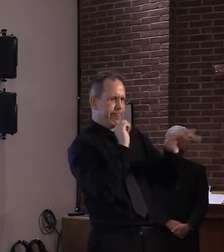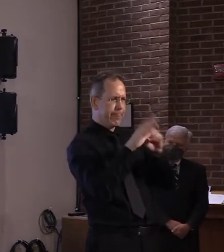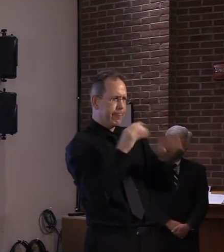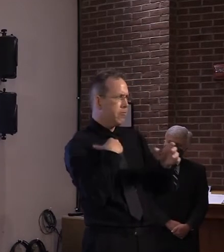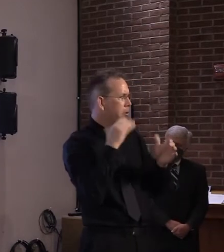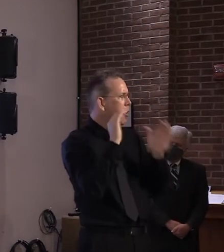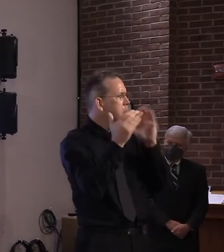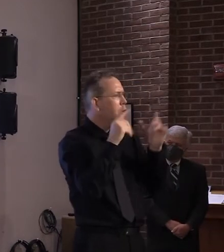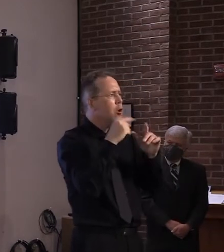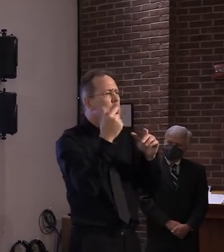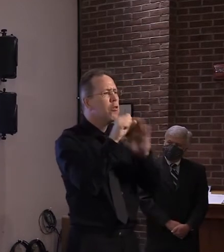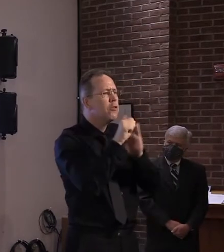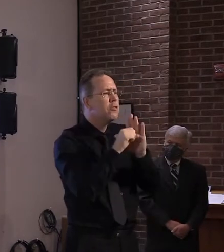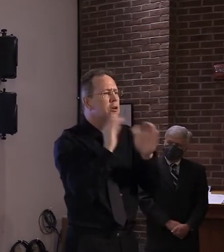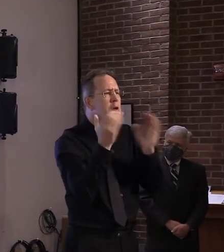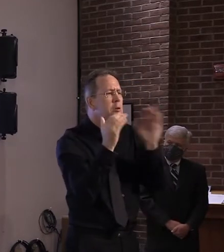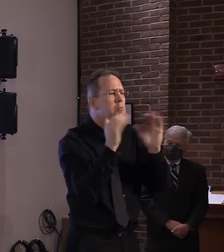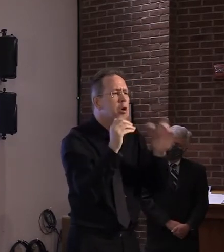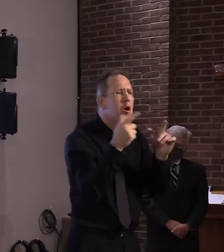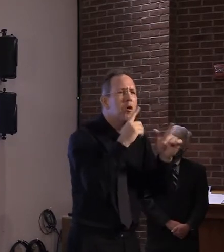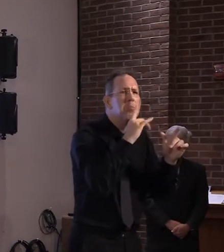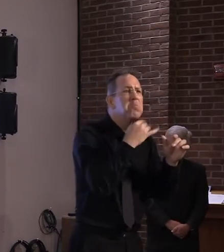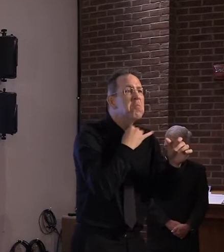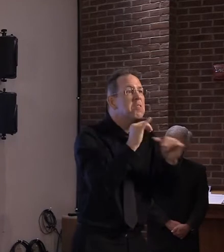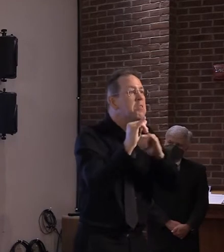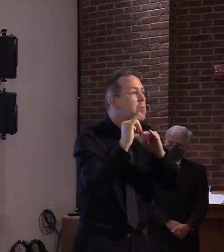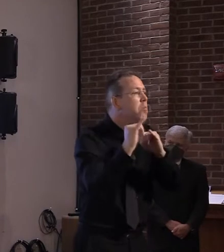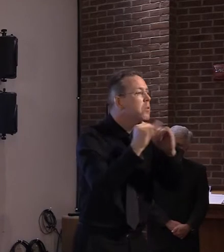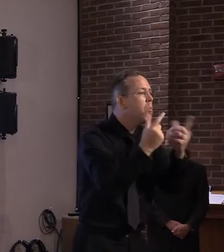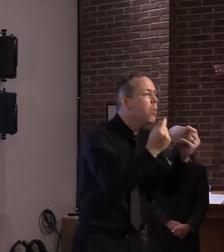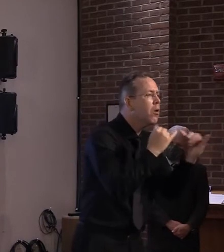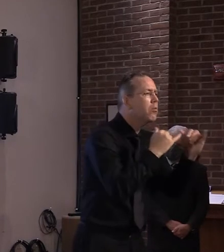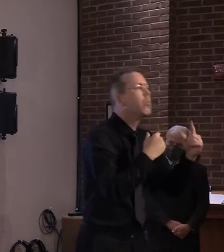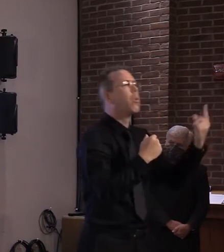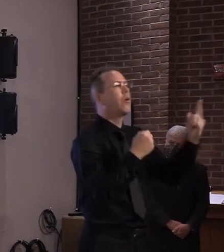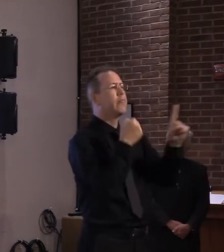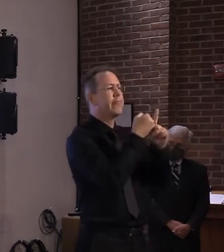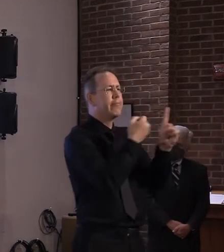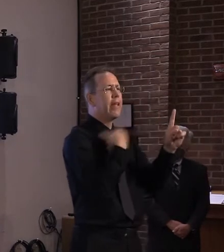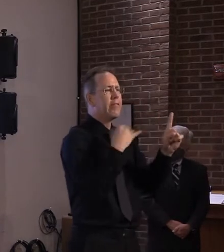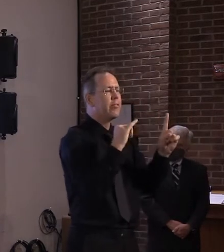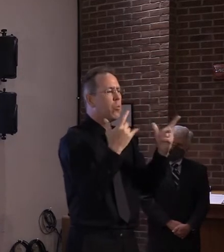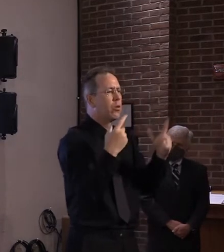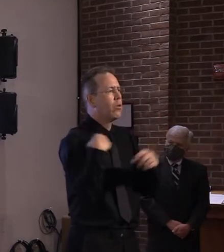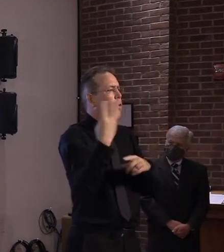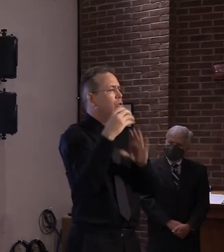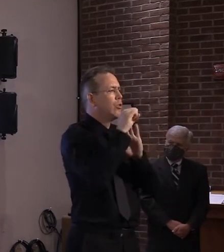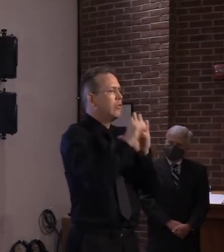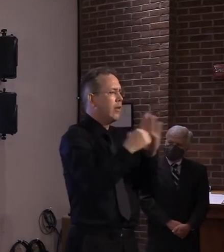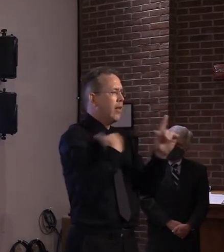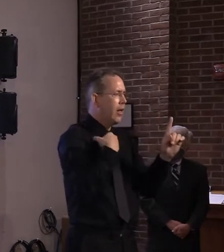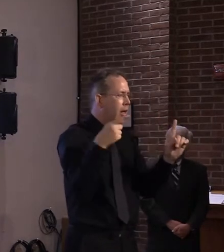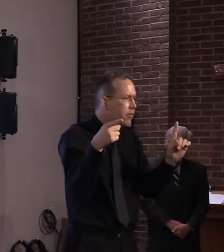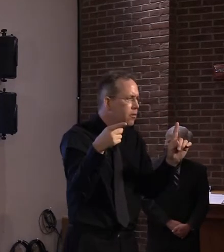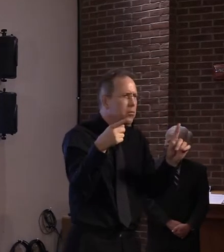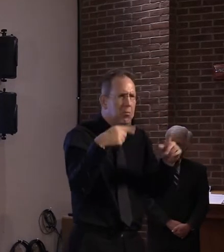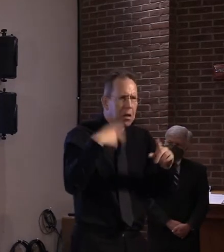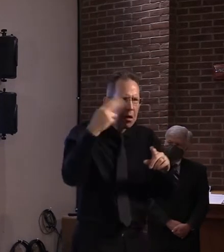Washington State, where 13% of their population is employed in the healthcare sector,